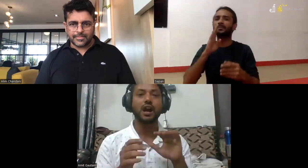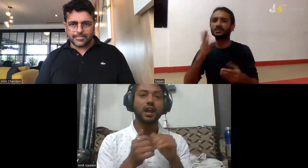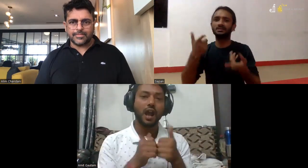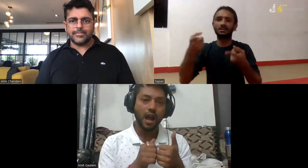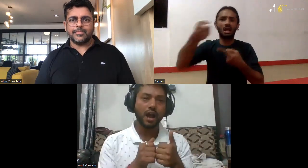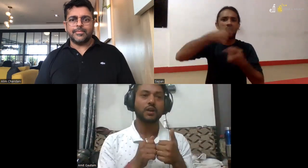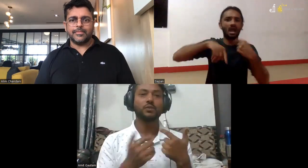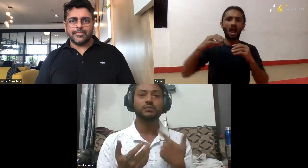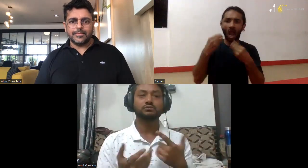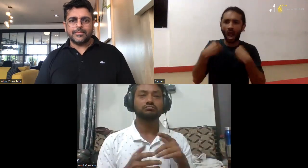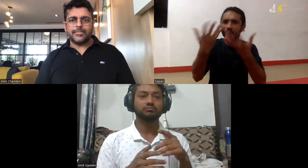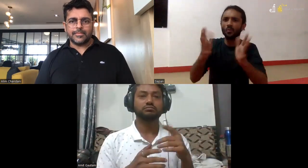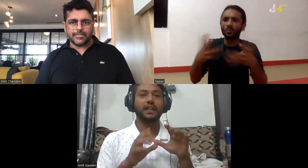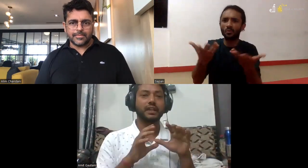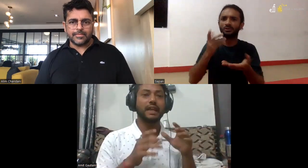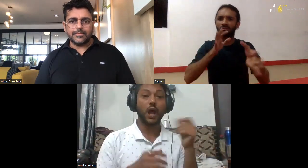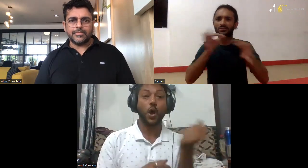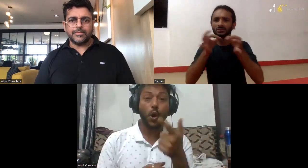Yeah.